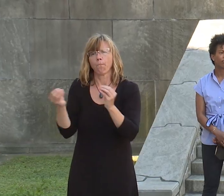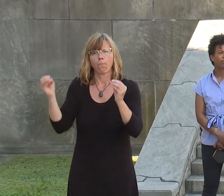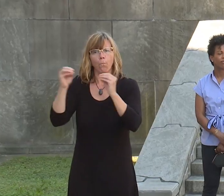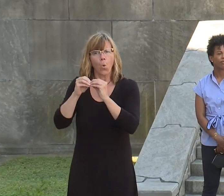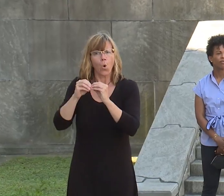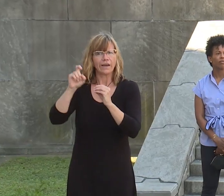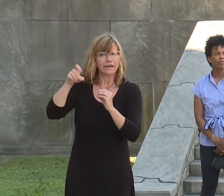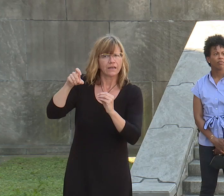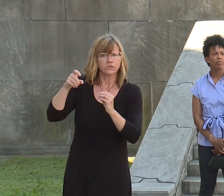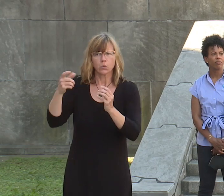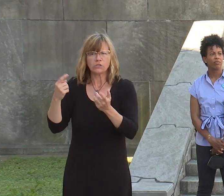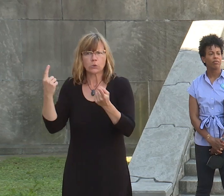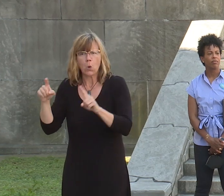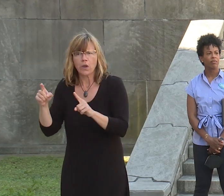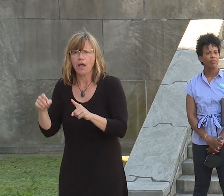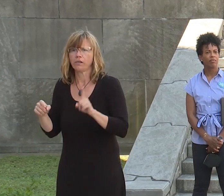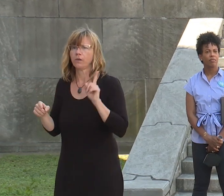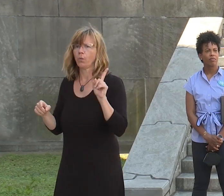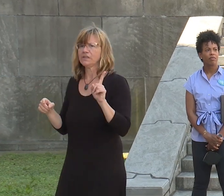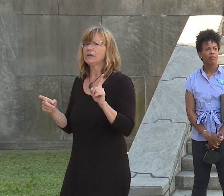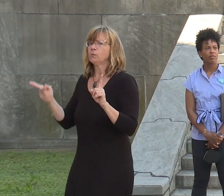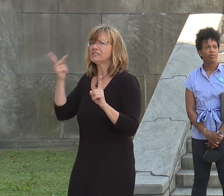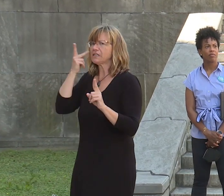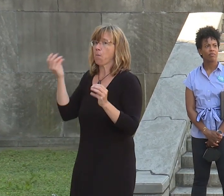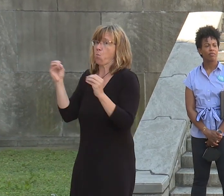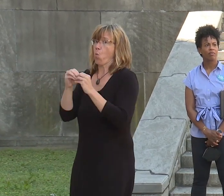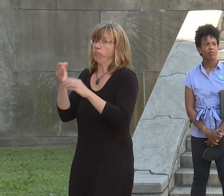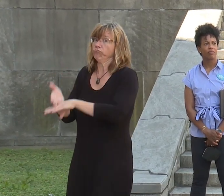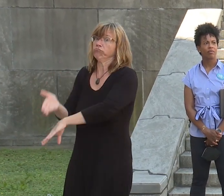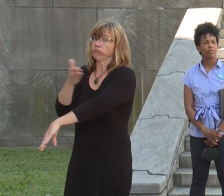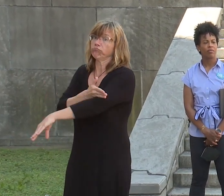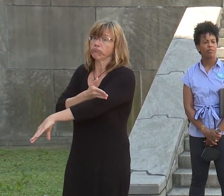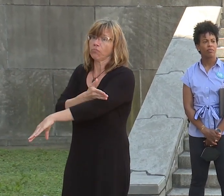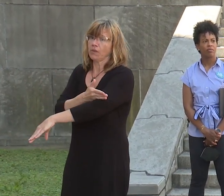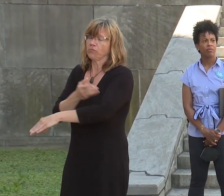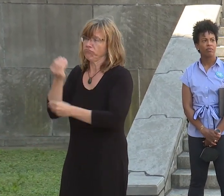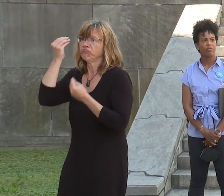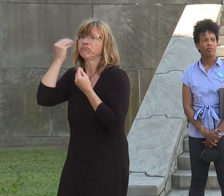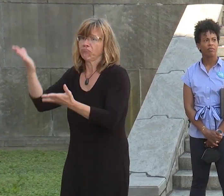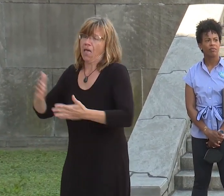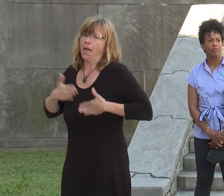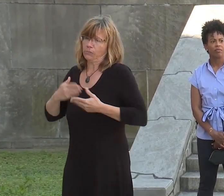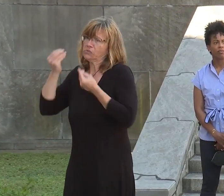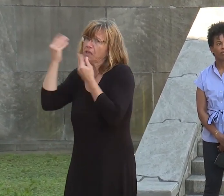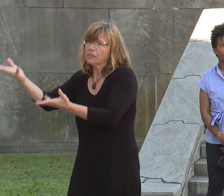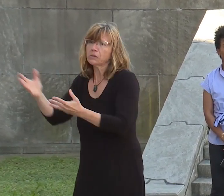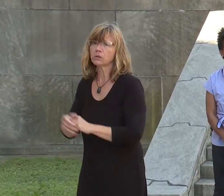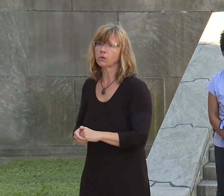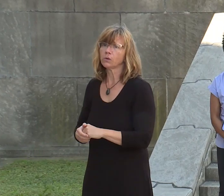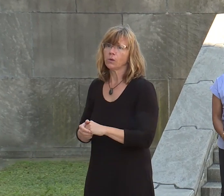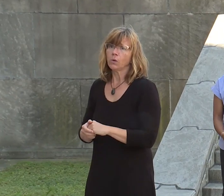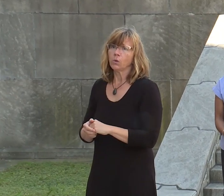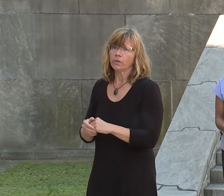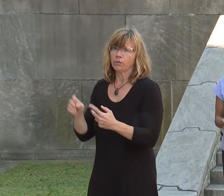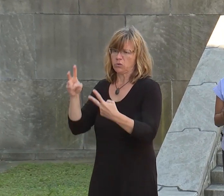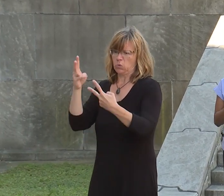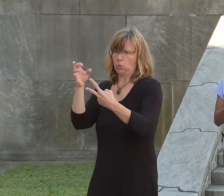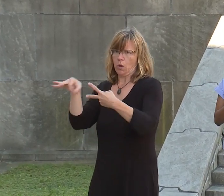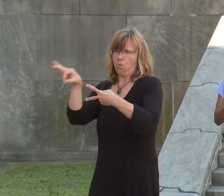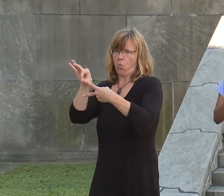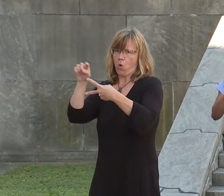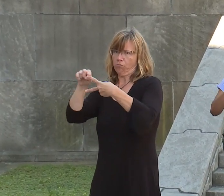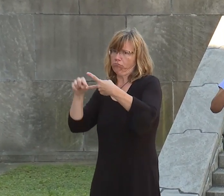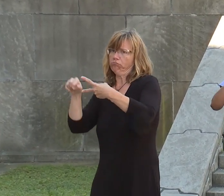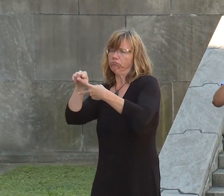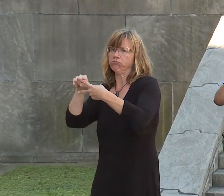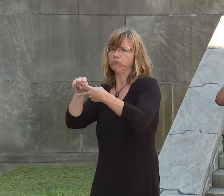done. We see that there's progress. I'm pleased that we've made progress. One of the most important things, two of the most important things we started